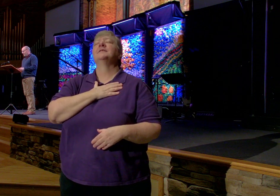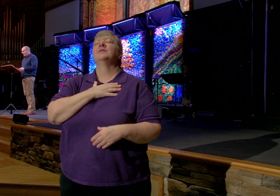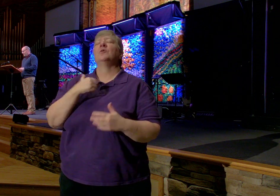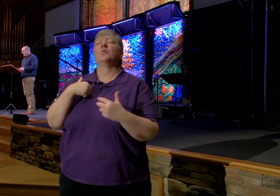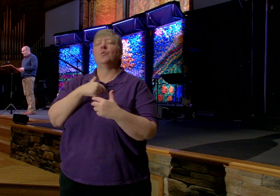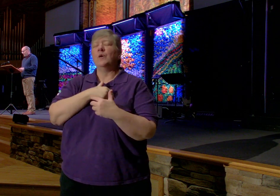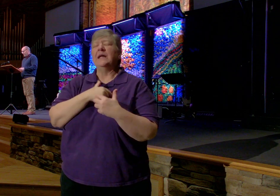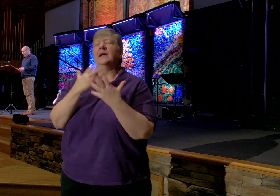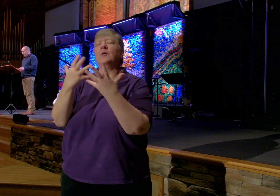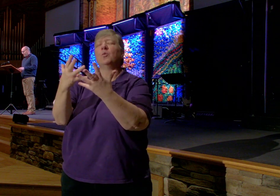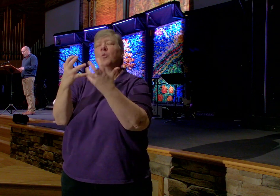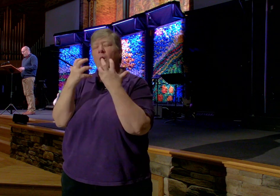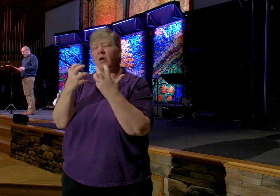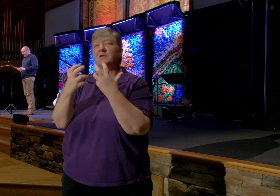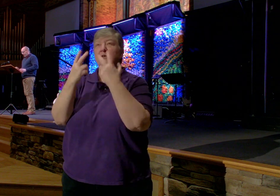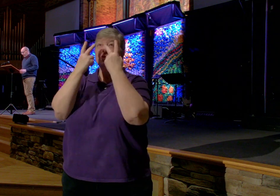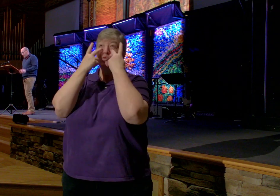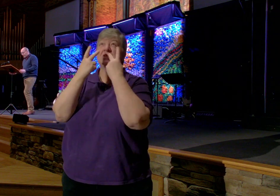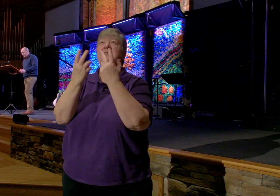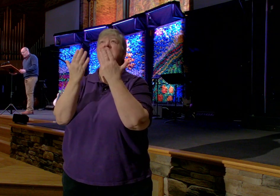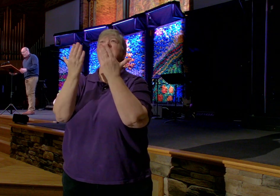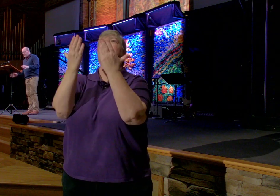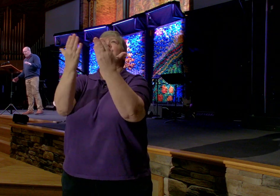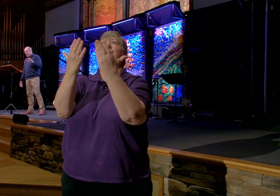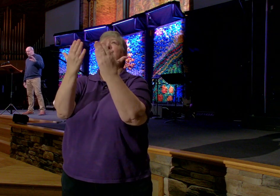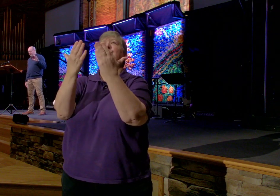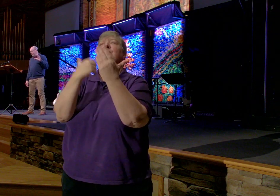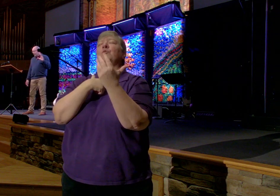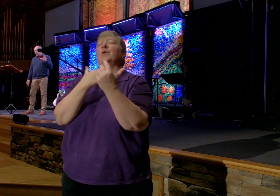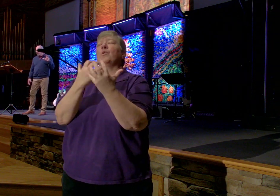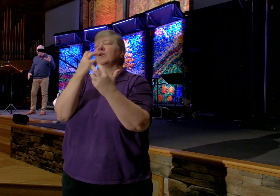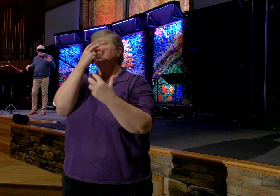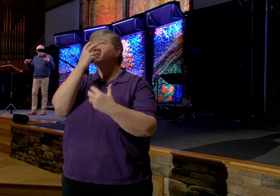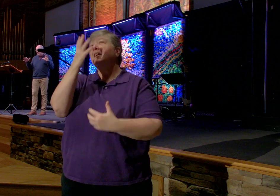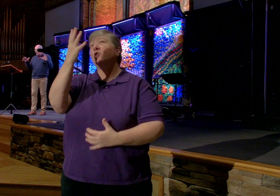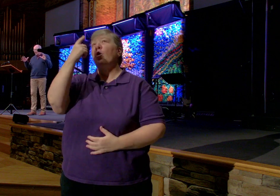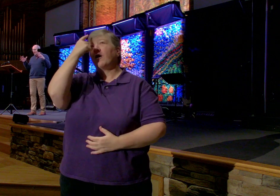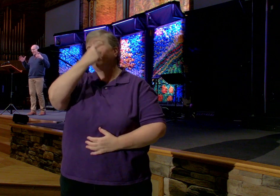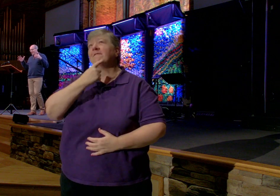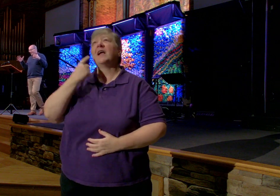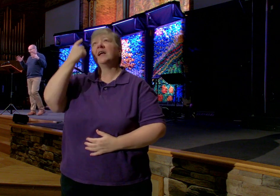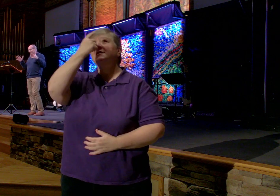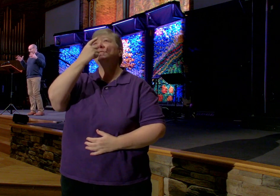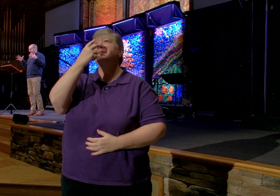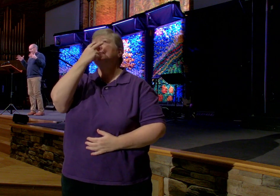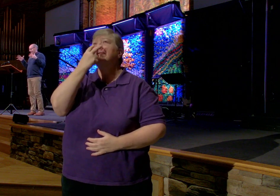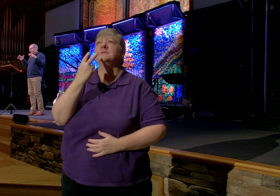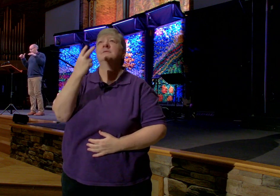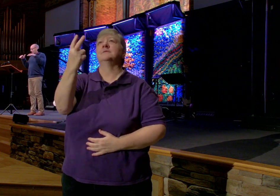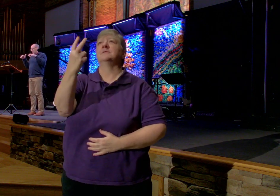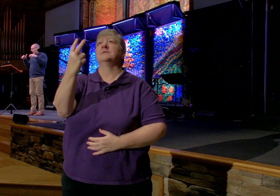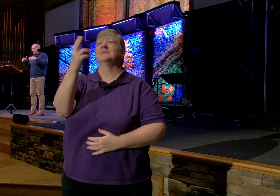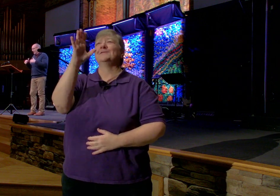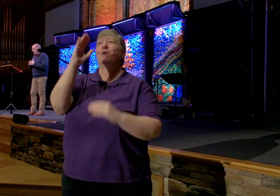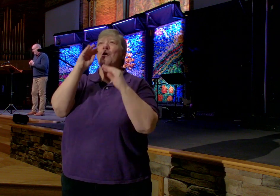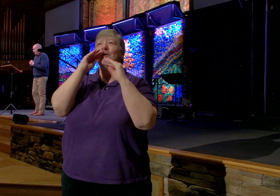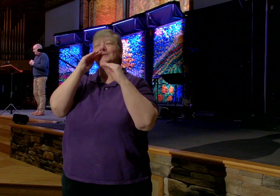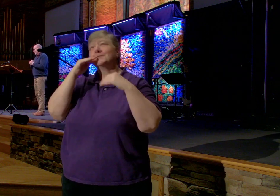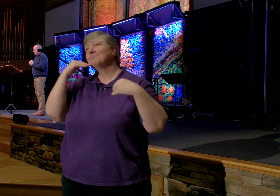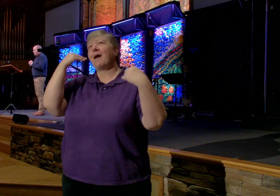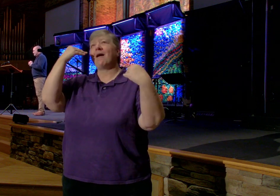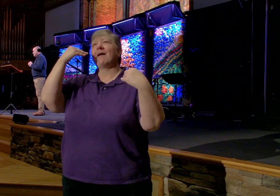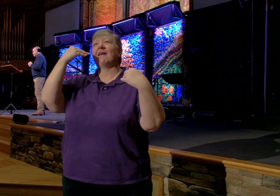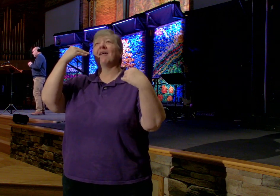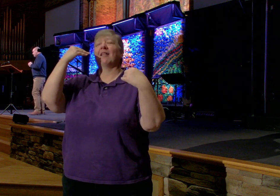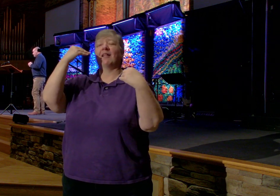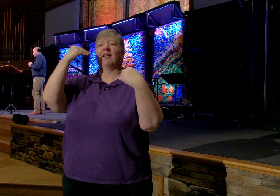we want to see you. We want to see your face, your